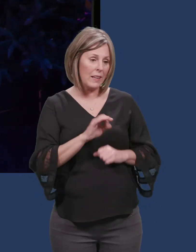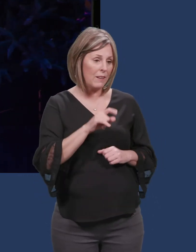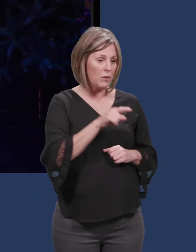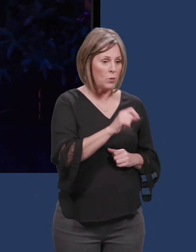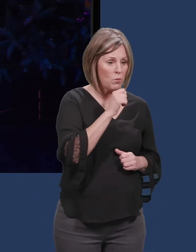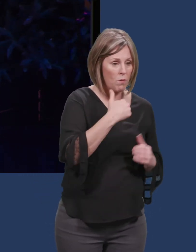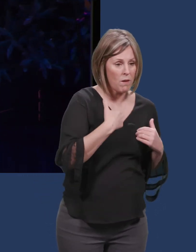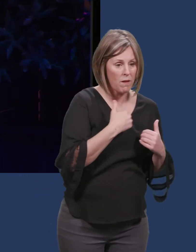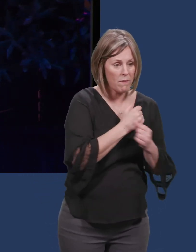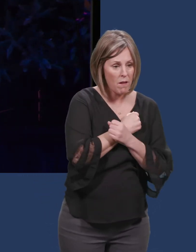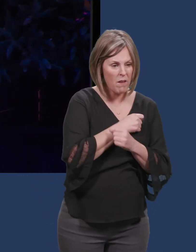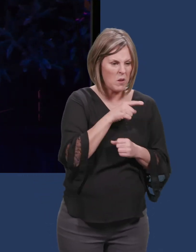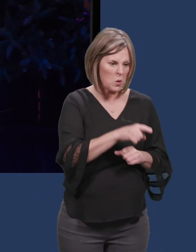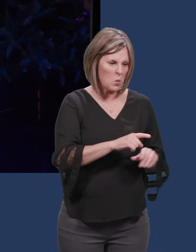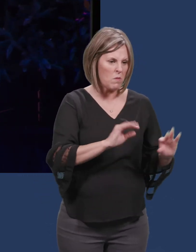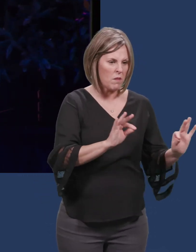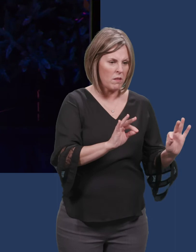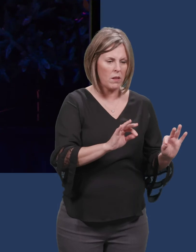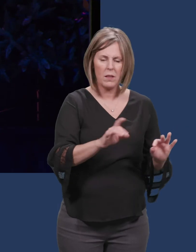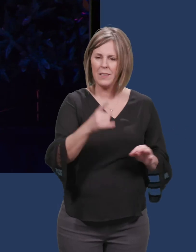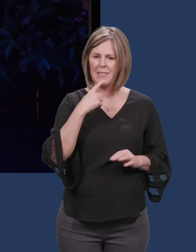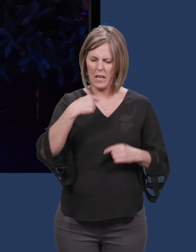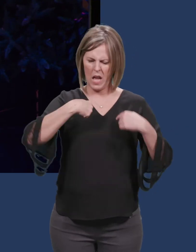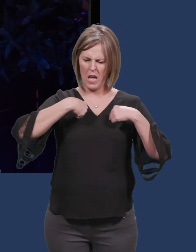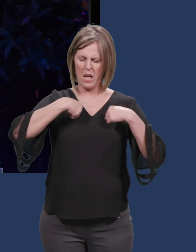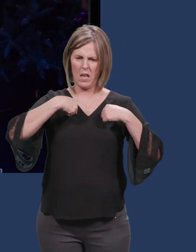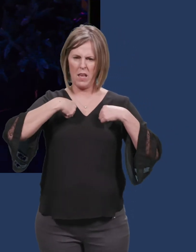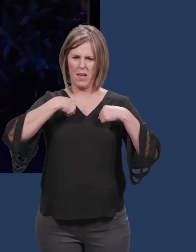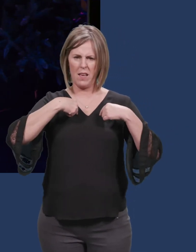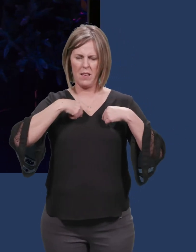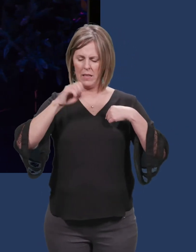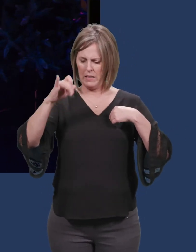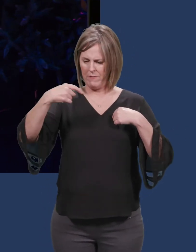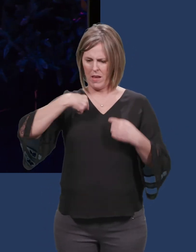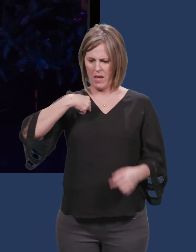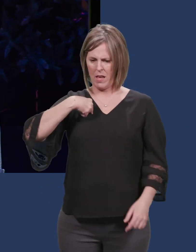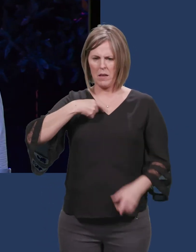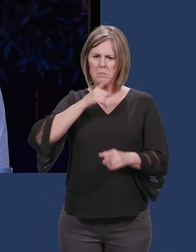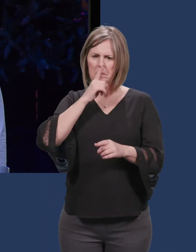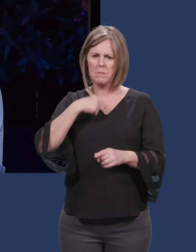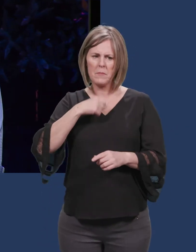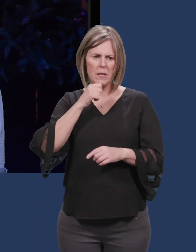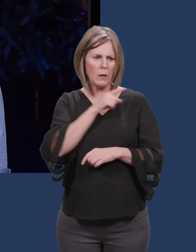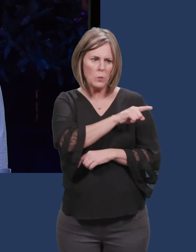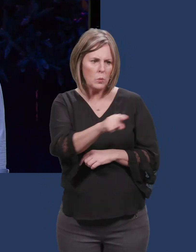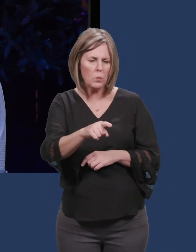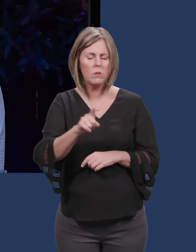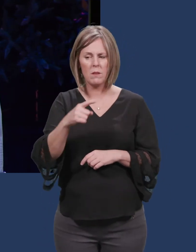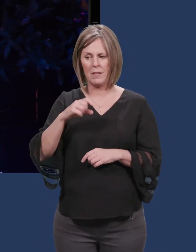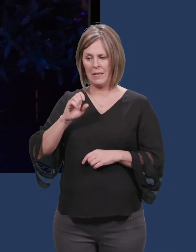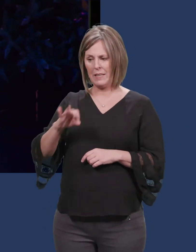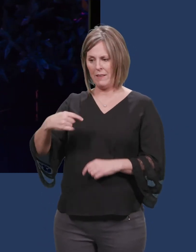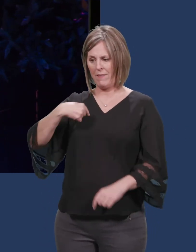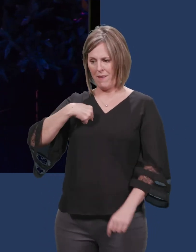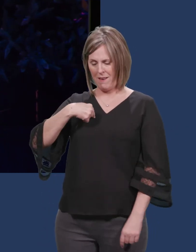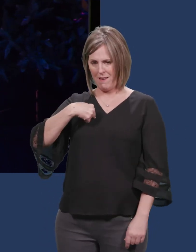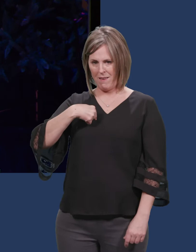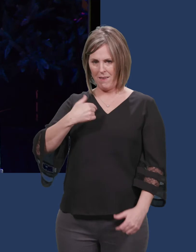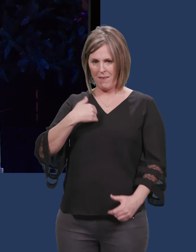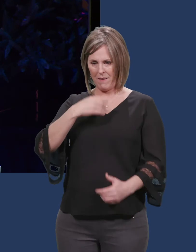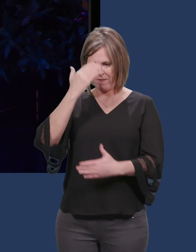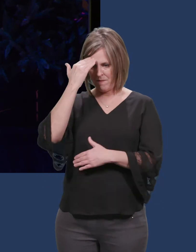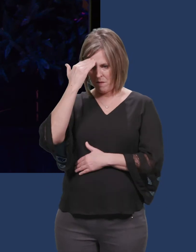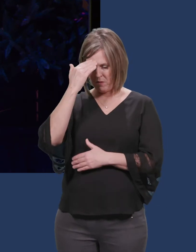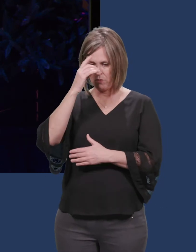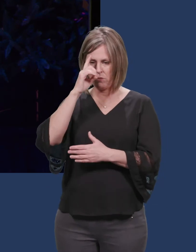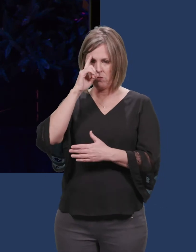you're nothing. He says I. If I have knowledge, if I have faith,